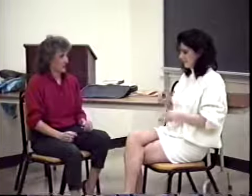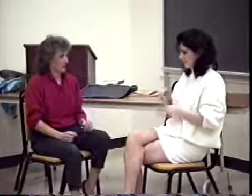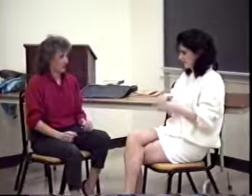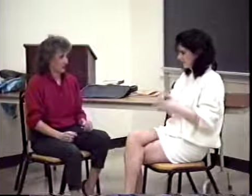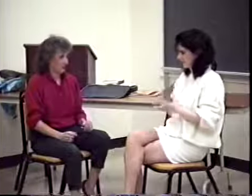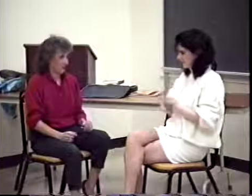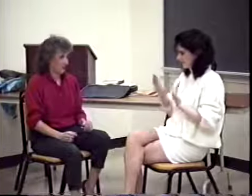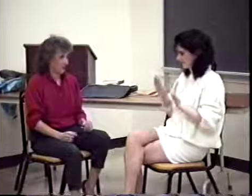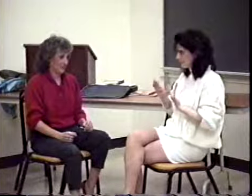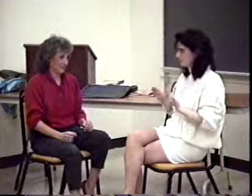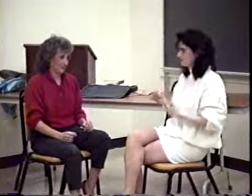She's gonna ride,